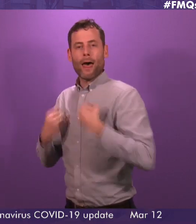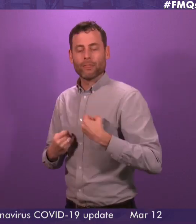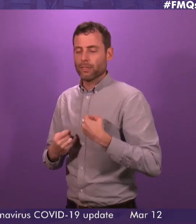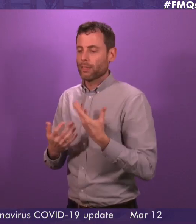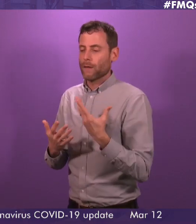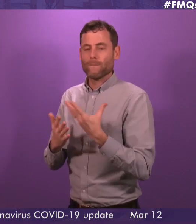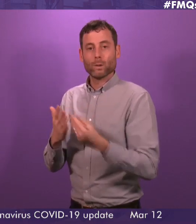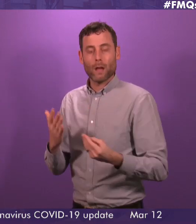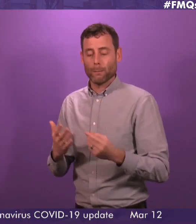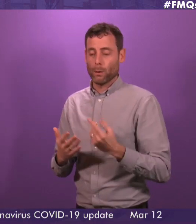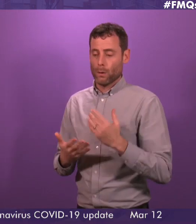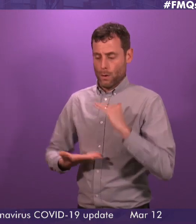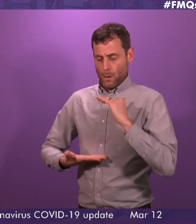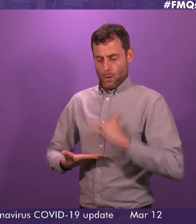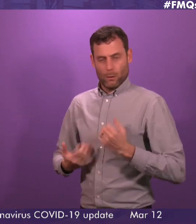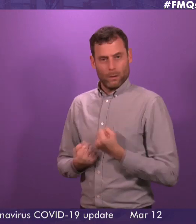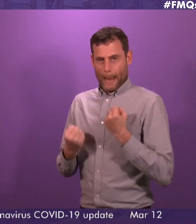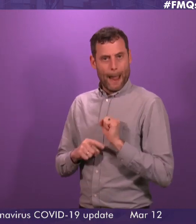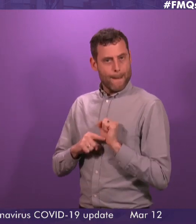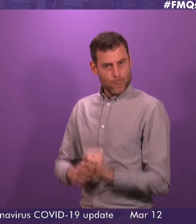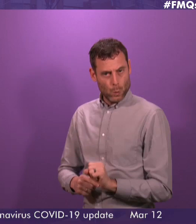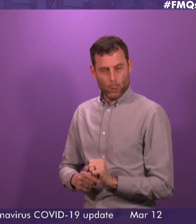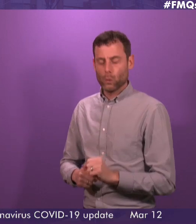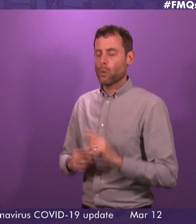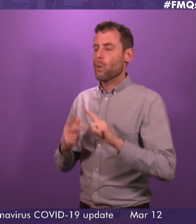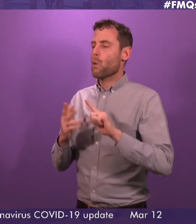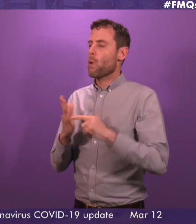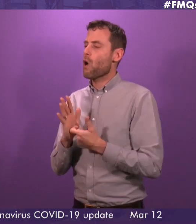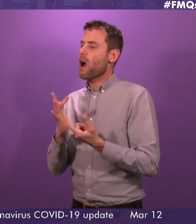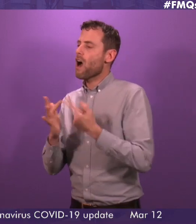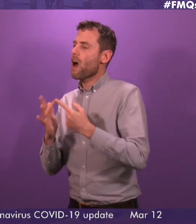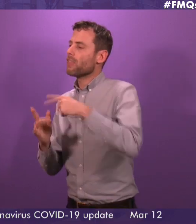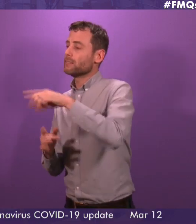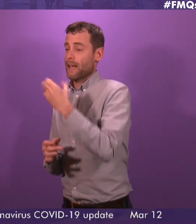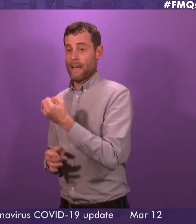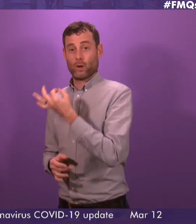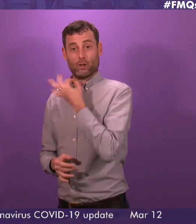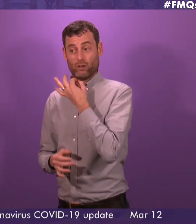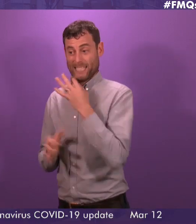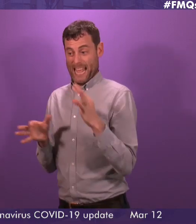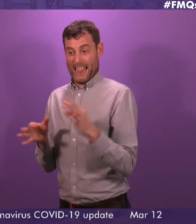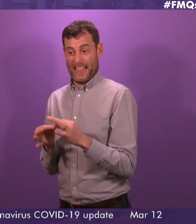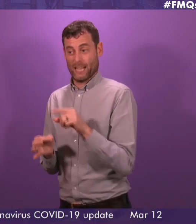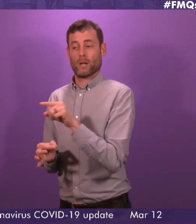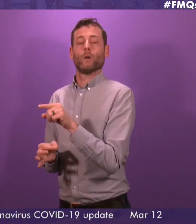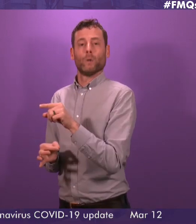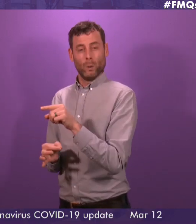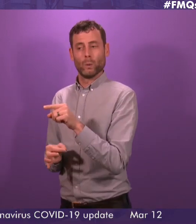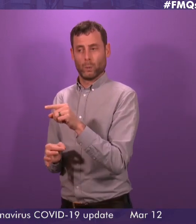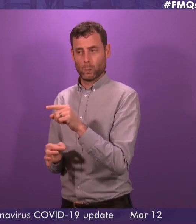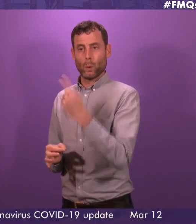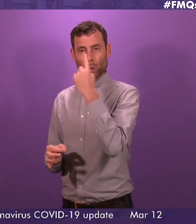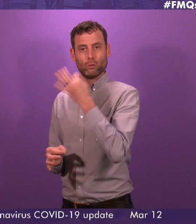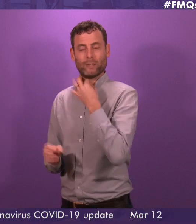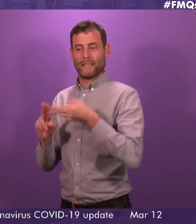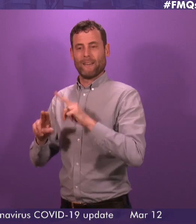immune suppressed through to others who will have an underlying health condition which may trigger some additional risk to